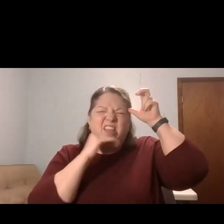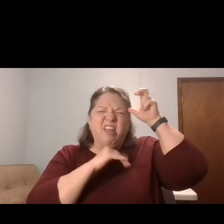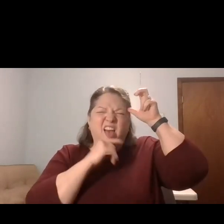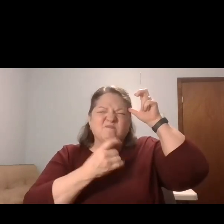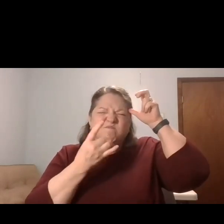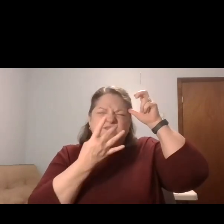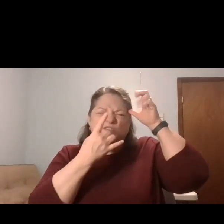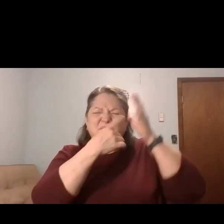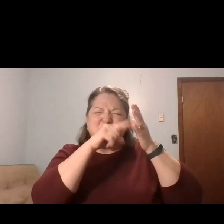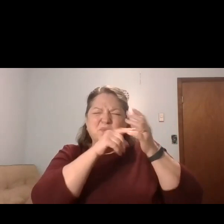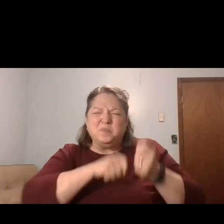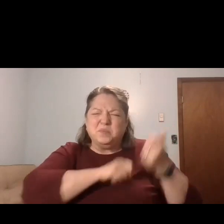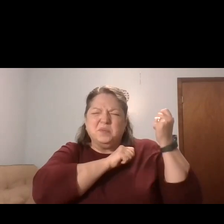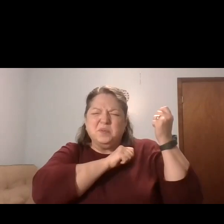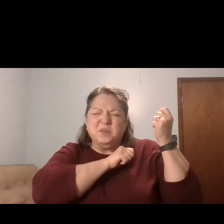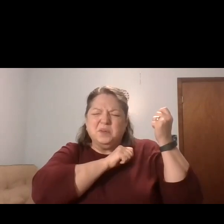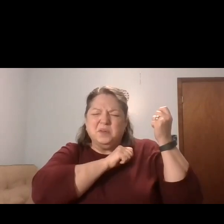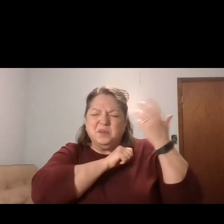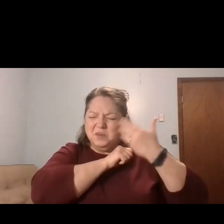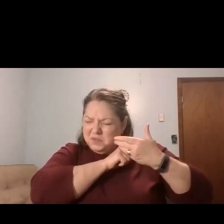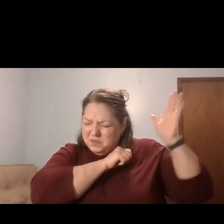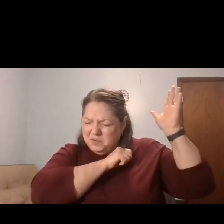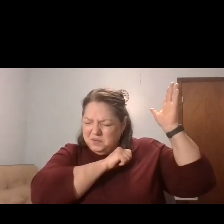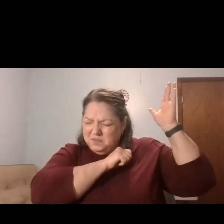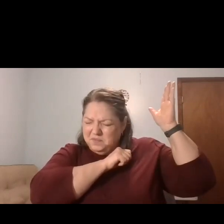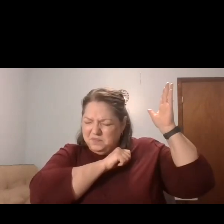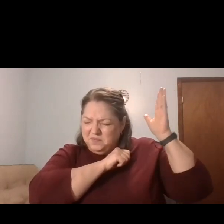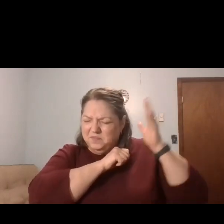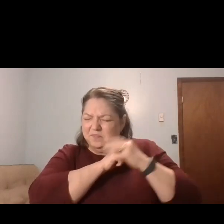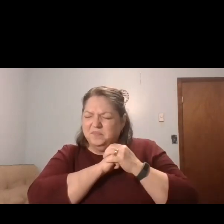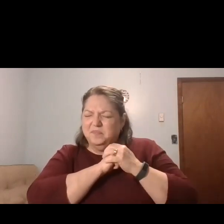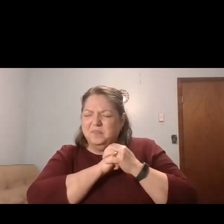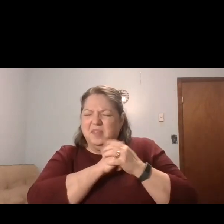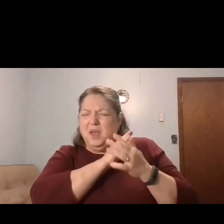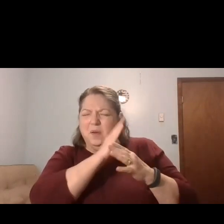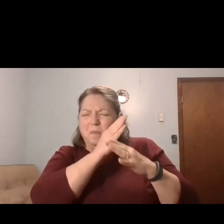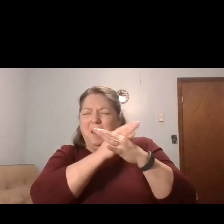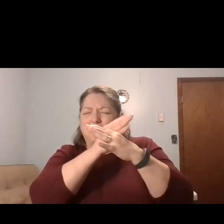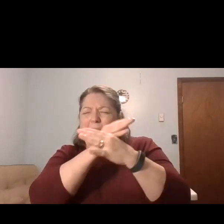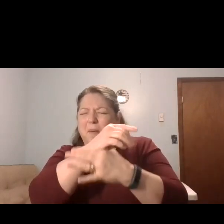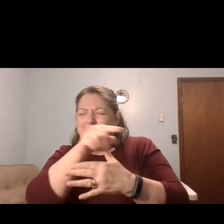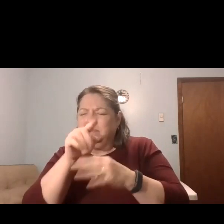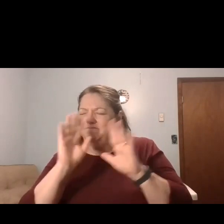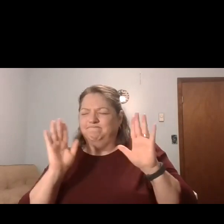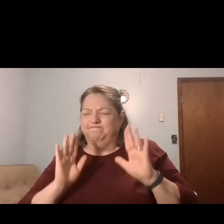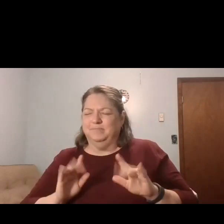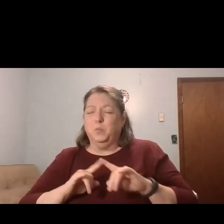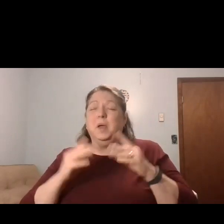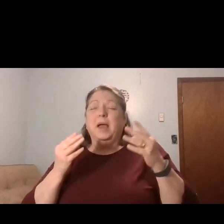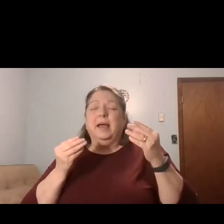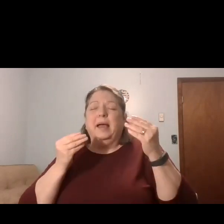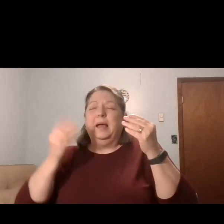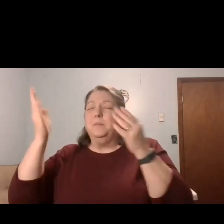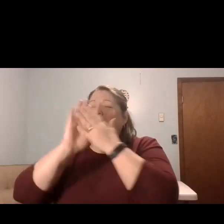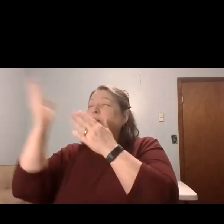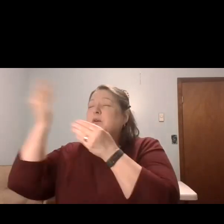of darkness. We rebuke his works and his activities in the lives of people that are lost from Jesus. And we pray for freedom and direction.